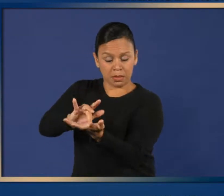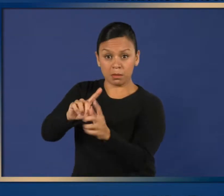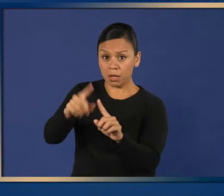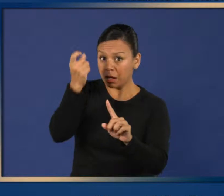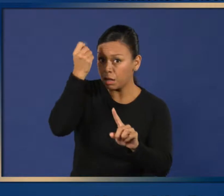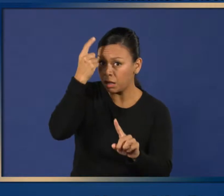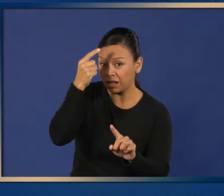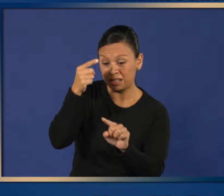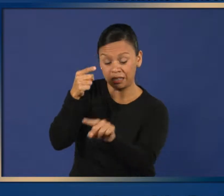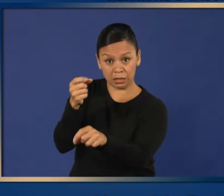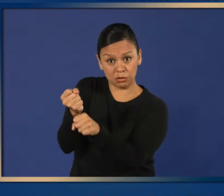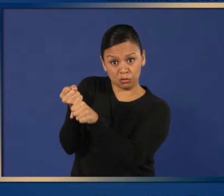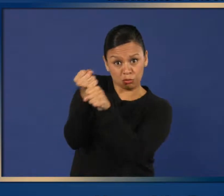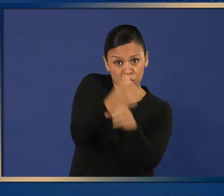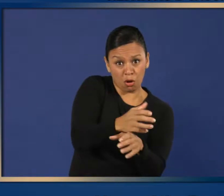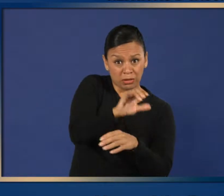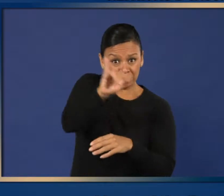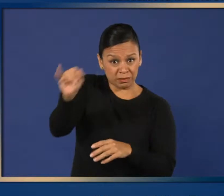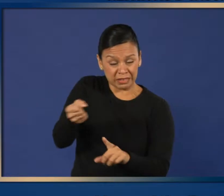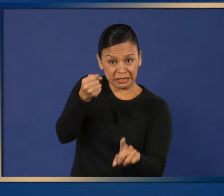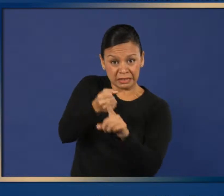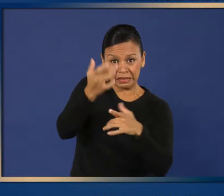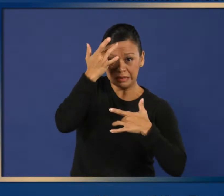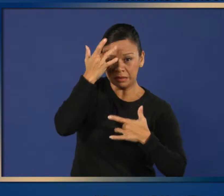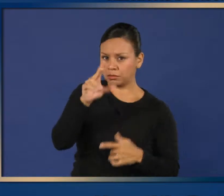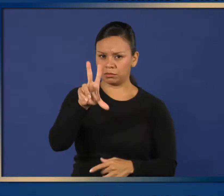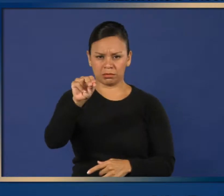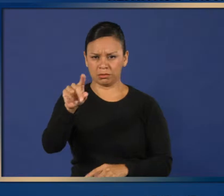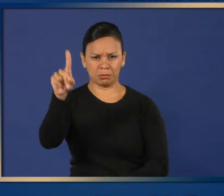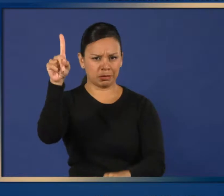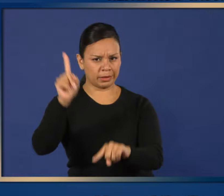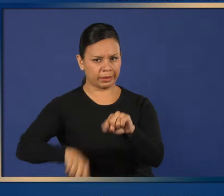cause HBV infection.